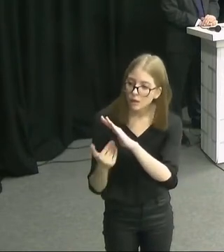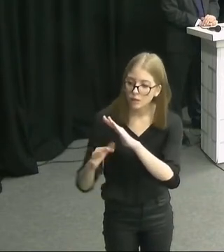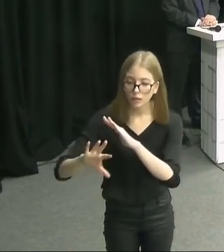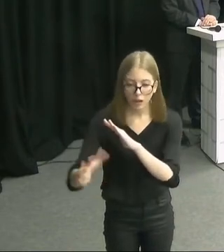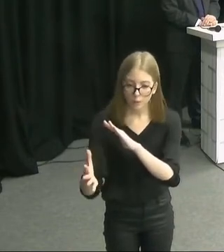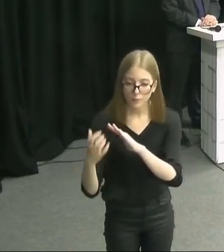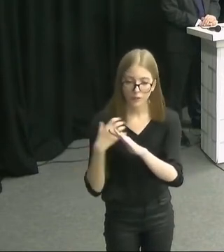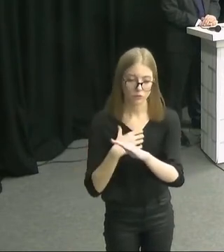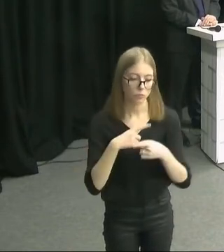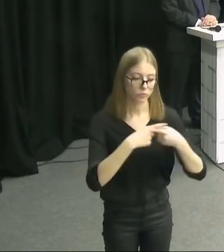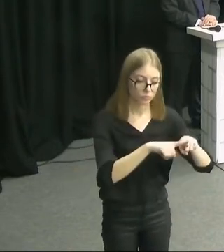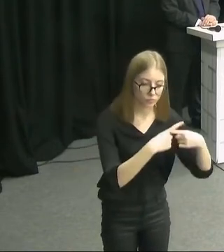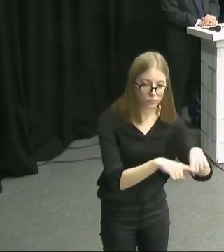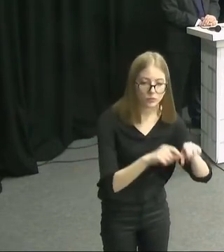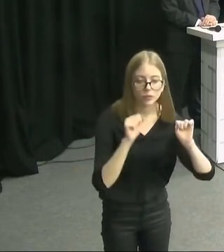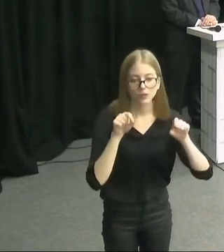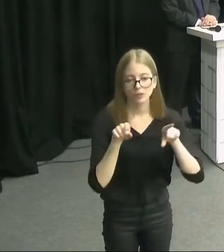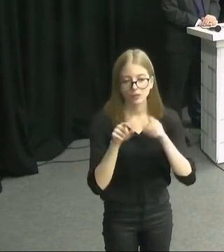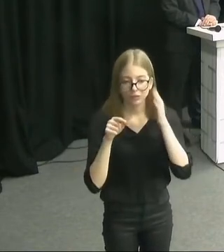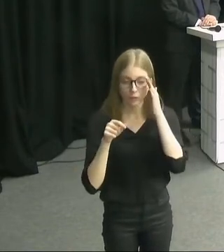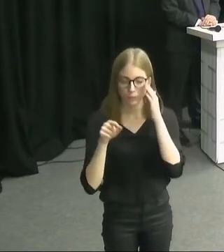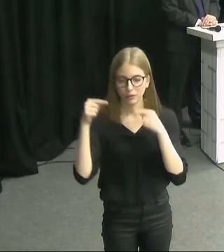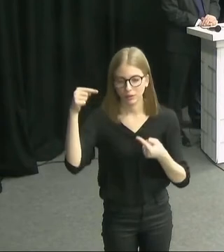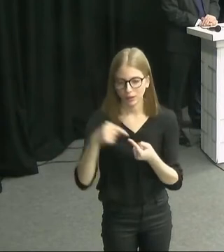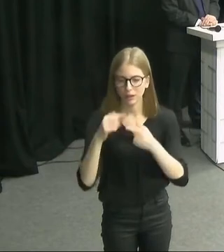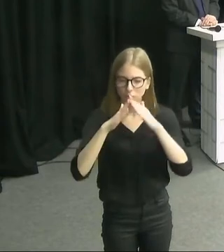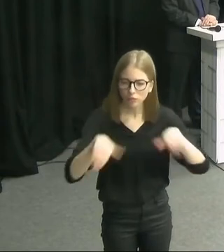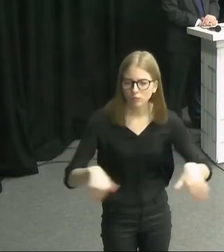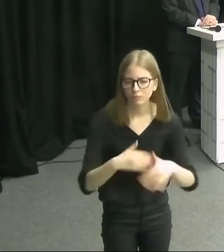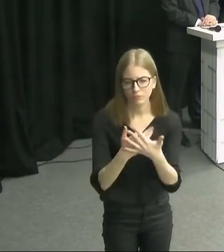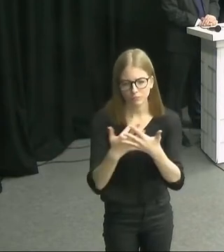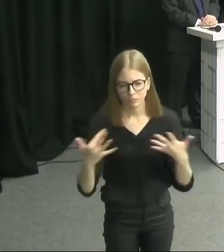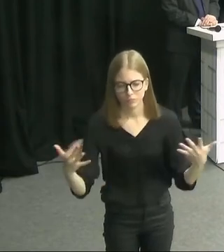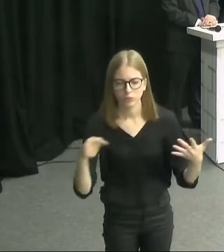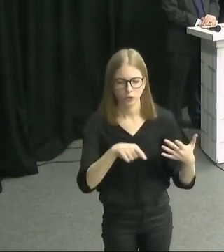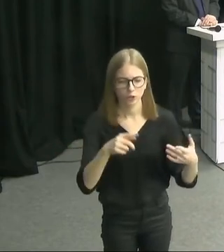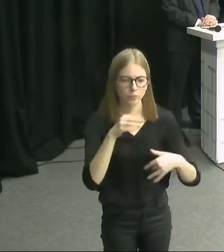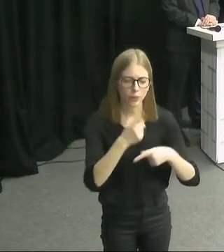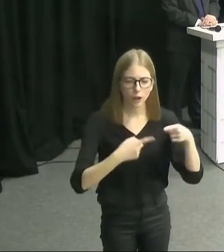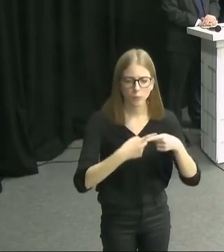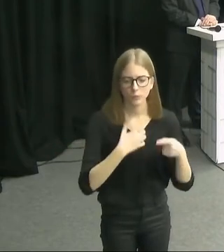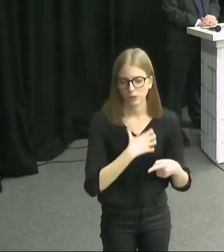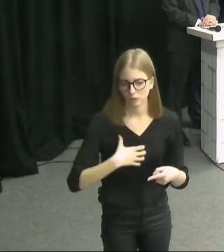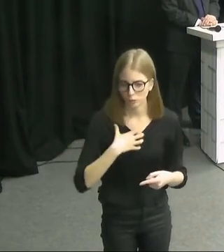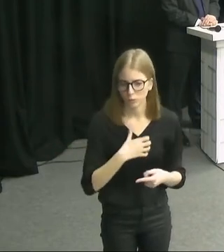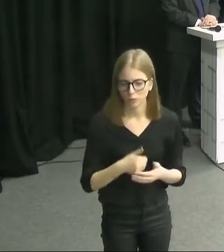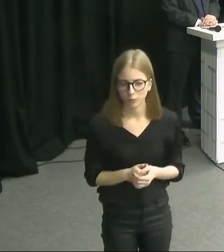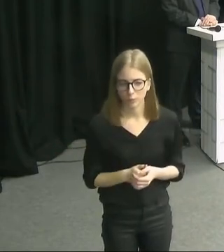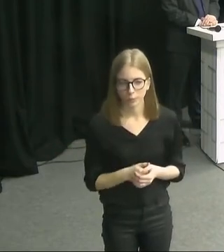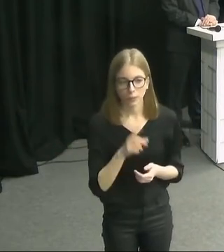other measures. But a real qualitative change will be achieved only when our alumni will have a